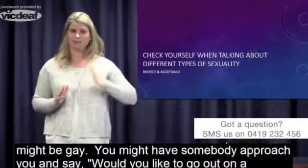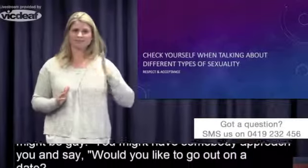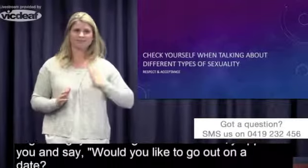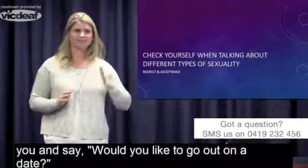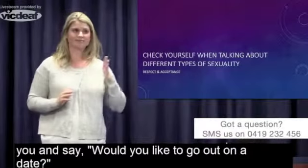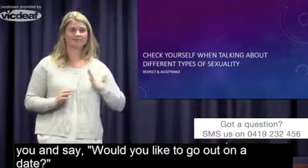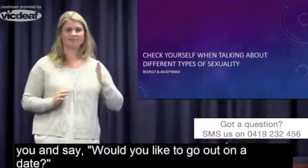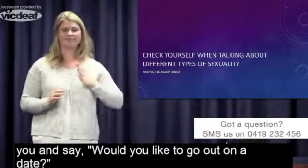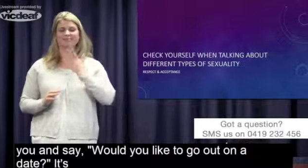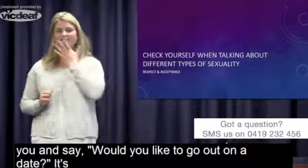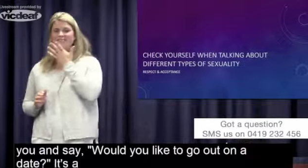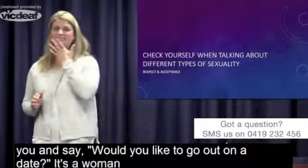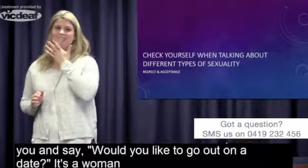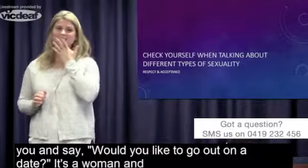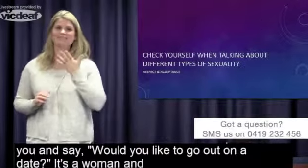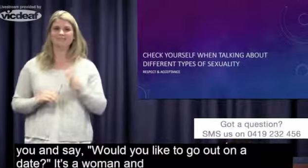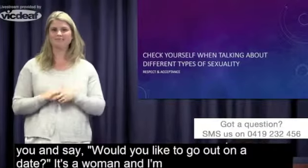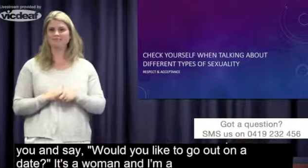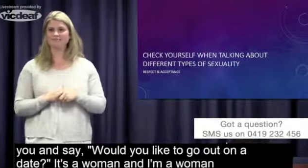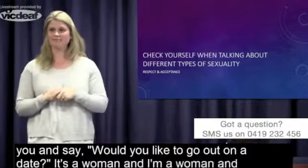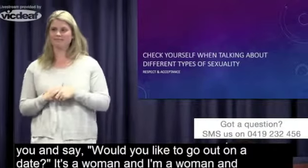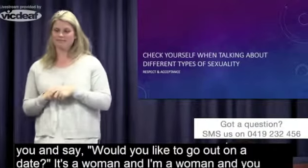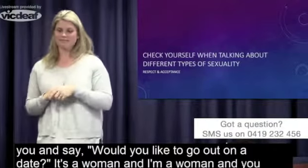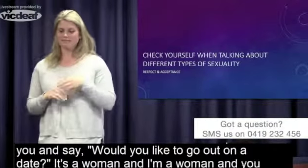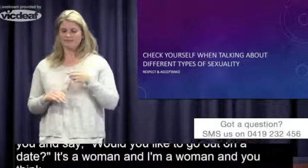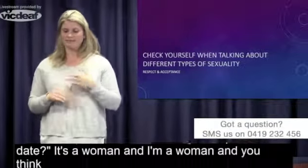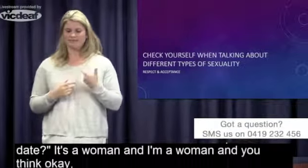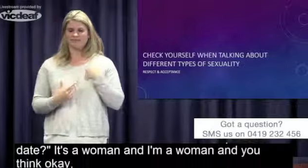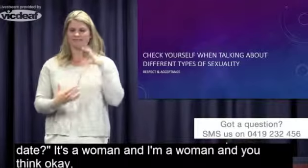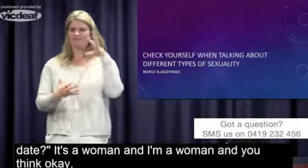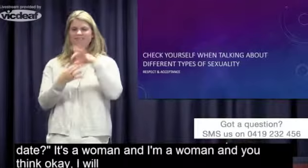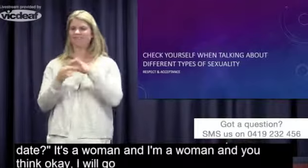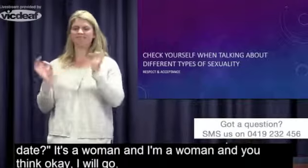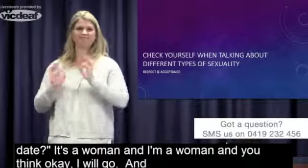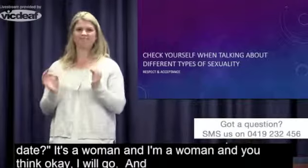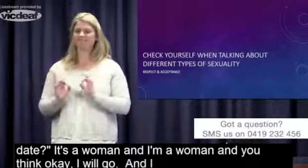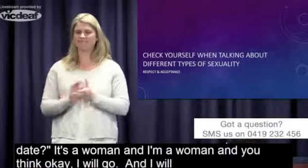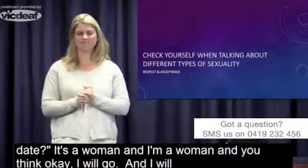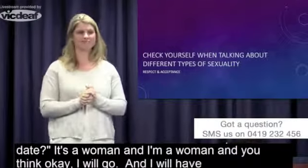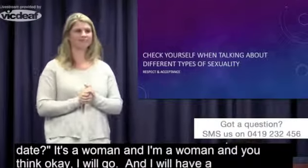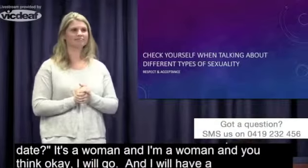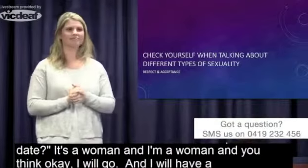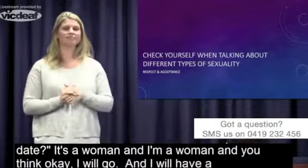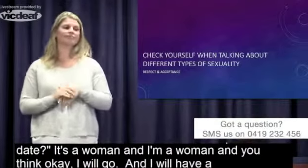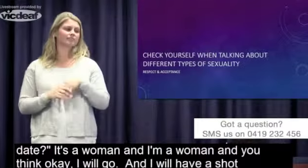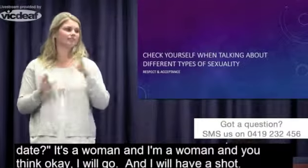okay, I'll go. I'll go and I'll have a shot. Maybe it doesn't feel right for you.